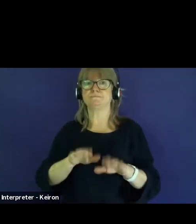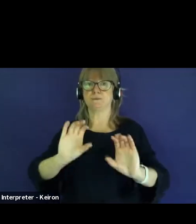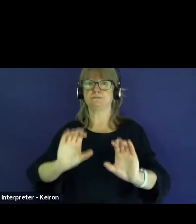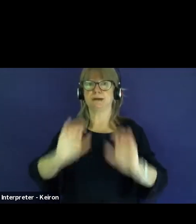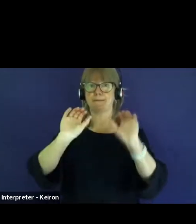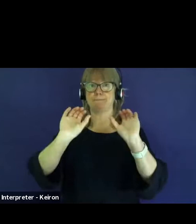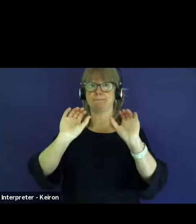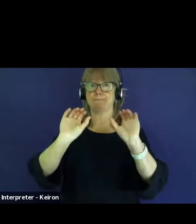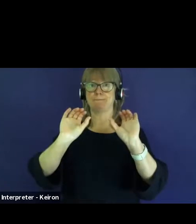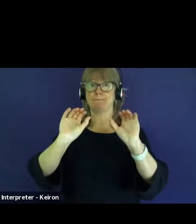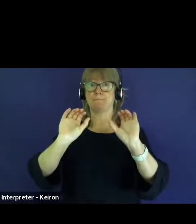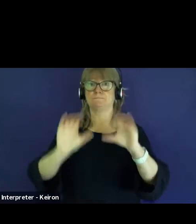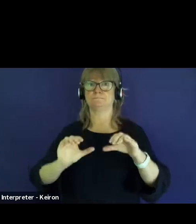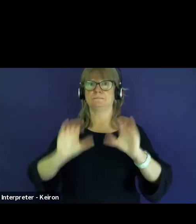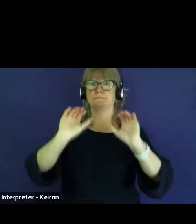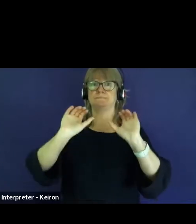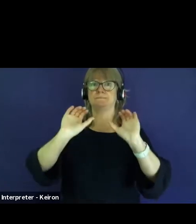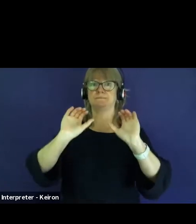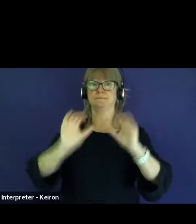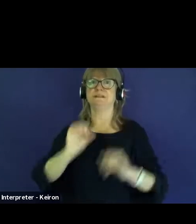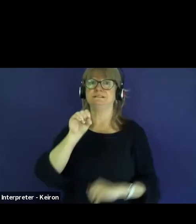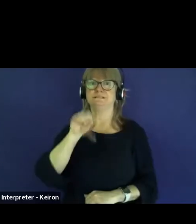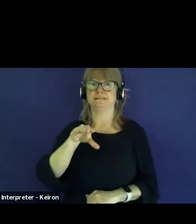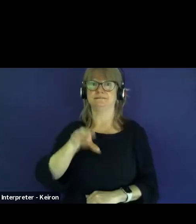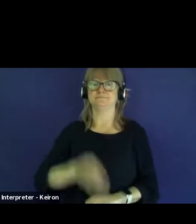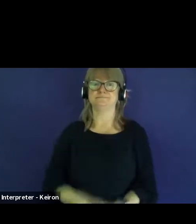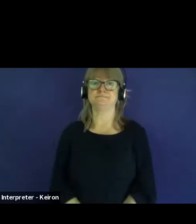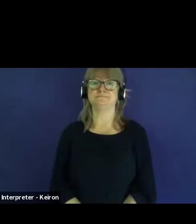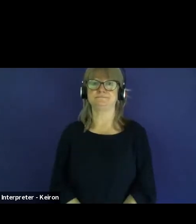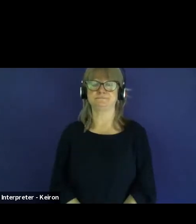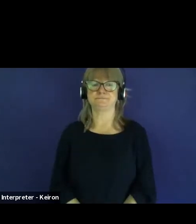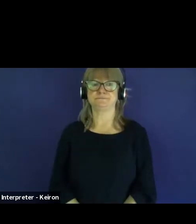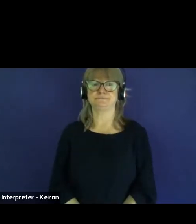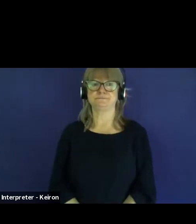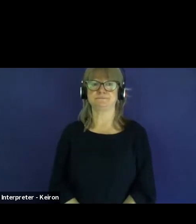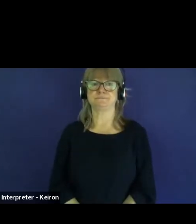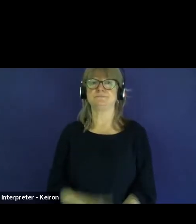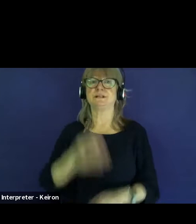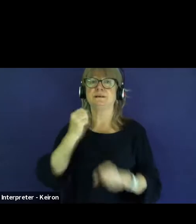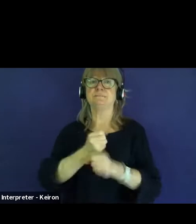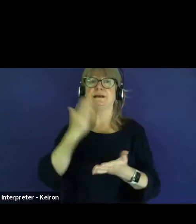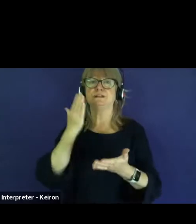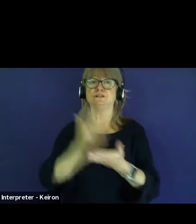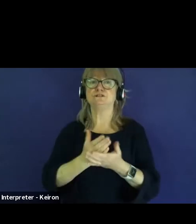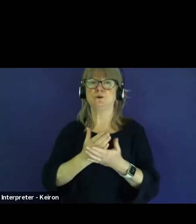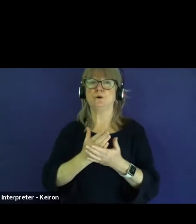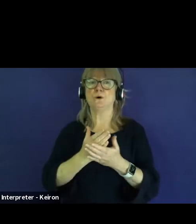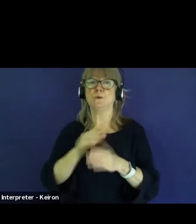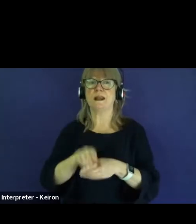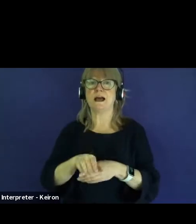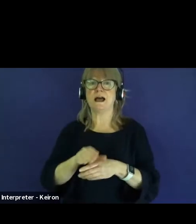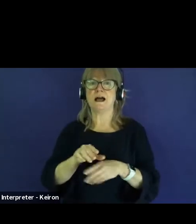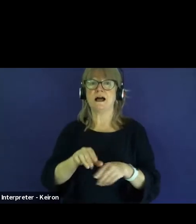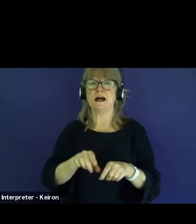hips towards the ceiling. So we're going to do 10 of these. We want to squeeze that bottom at the top, really get